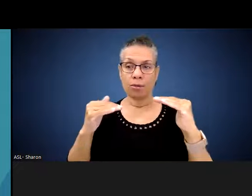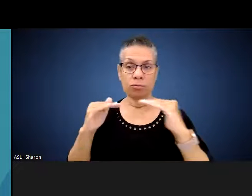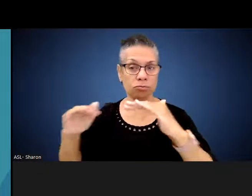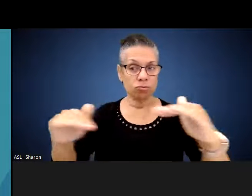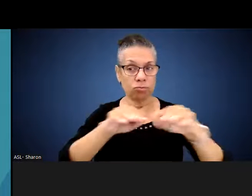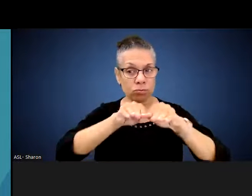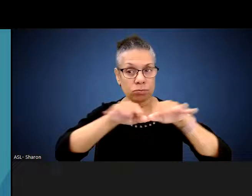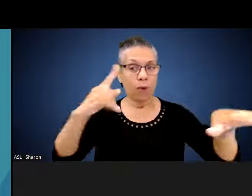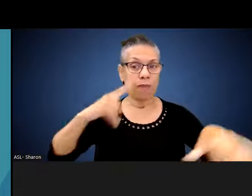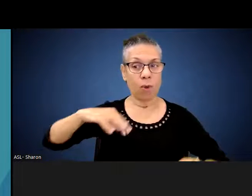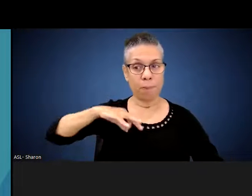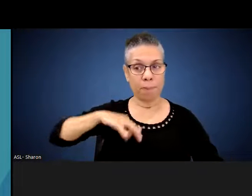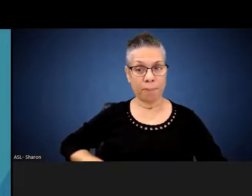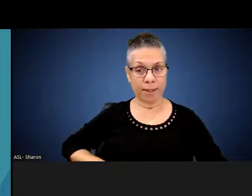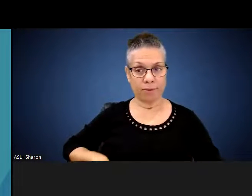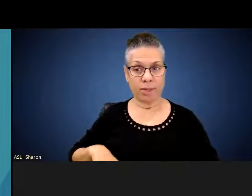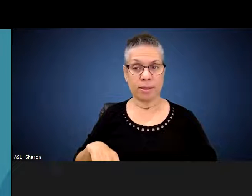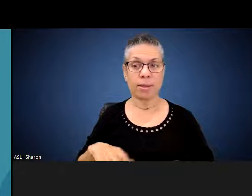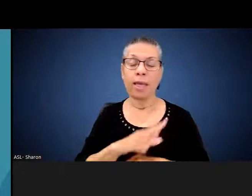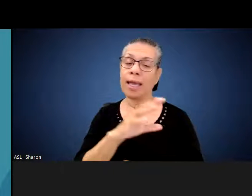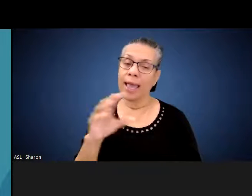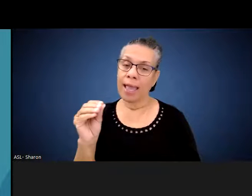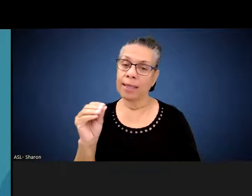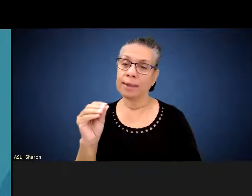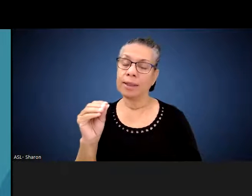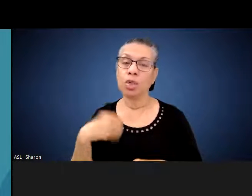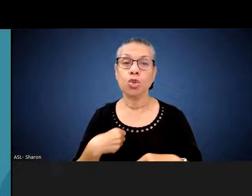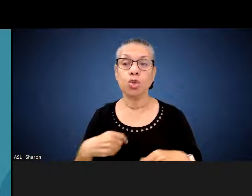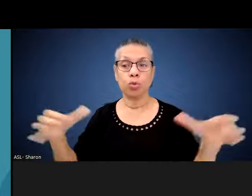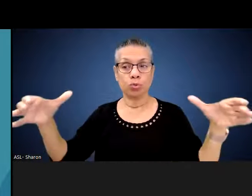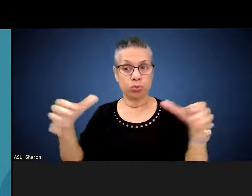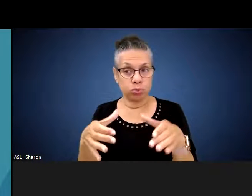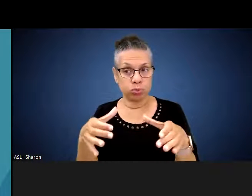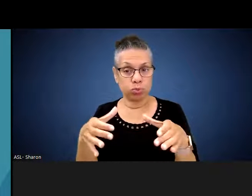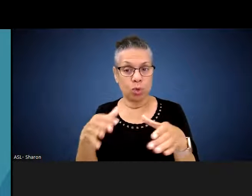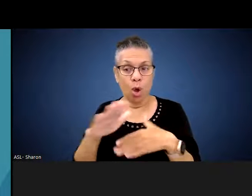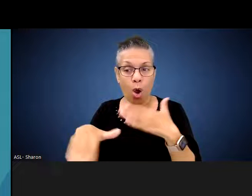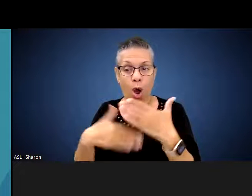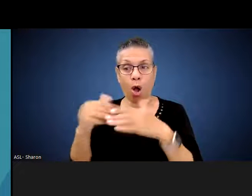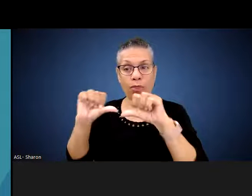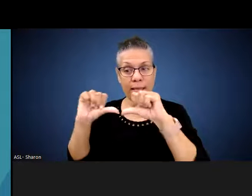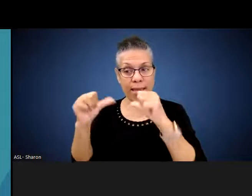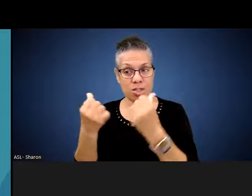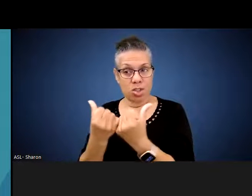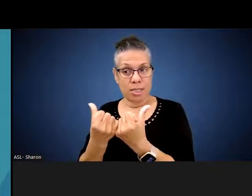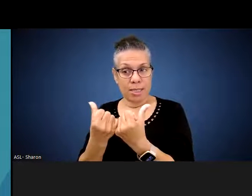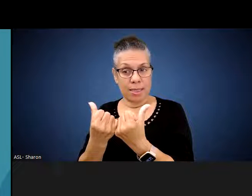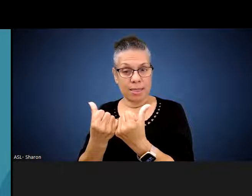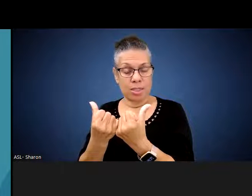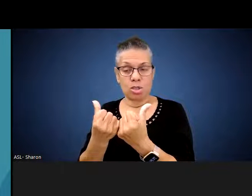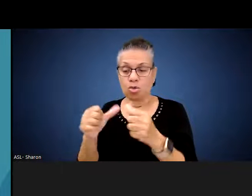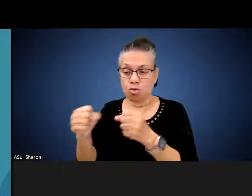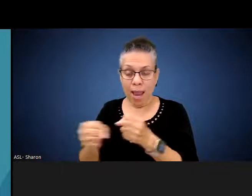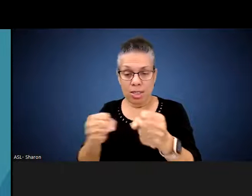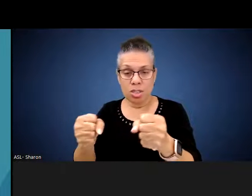been measured, and then to consolidate all of the agency's strategies